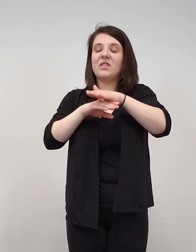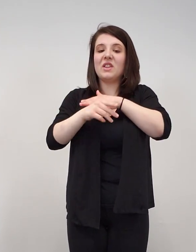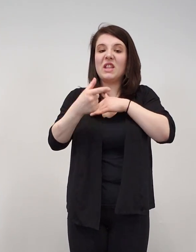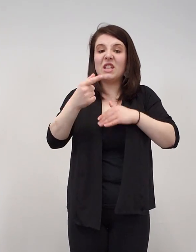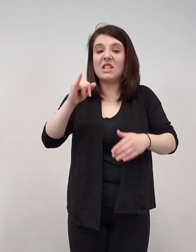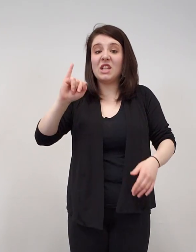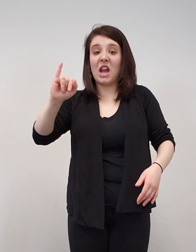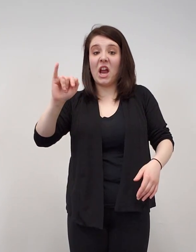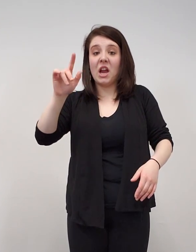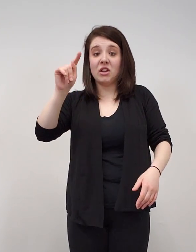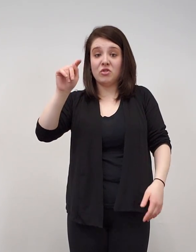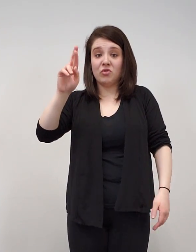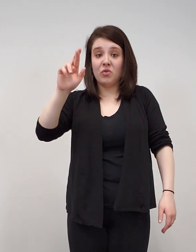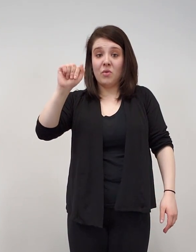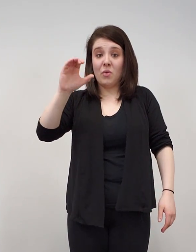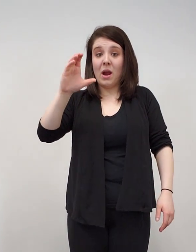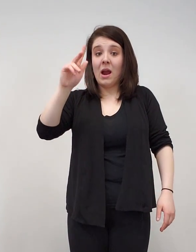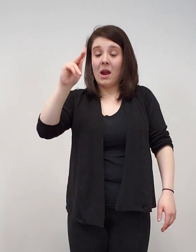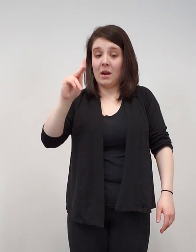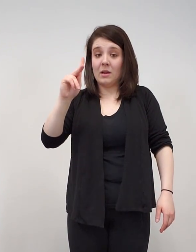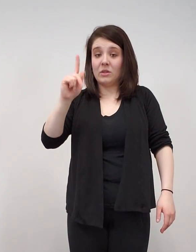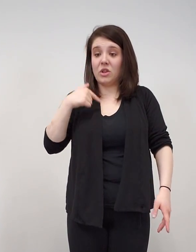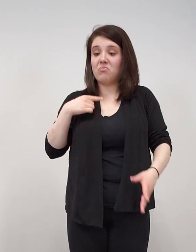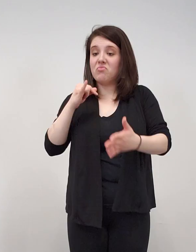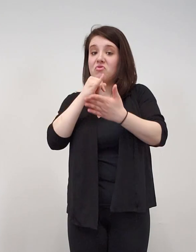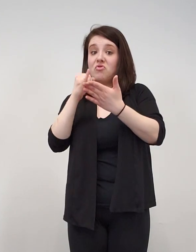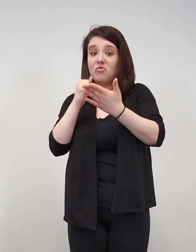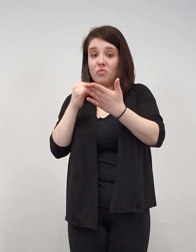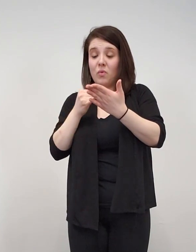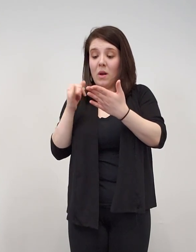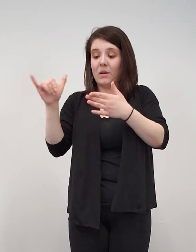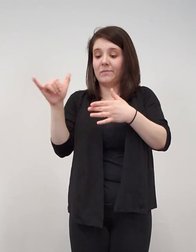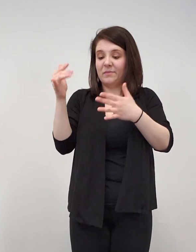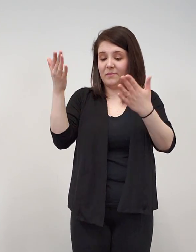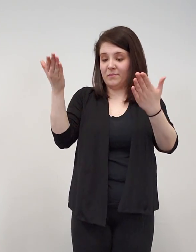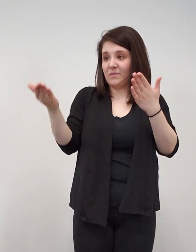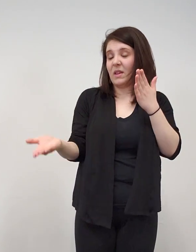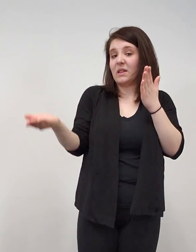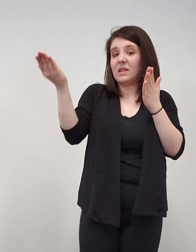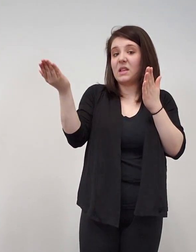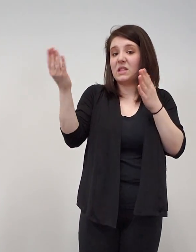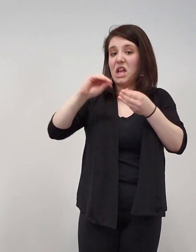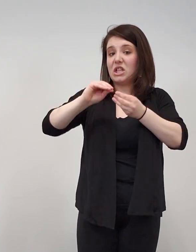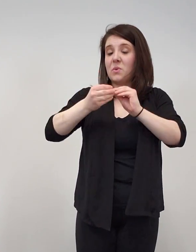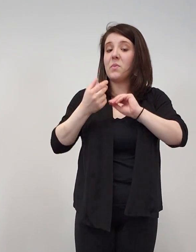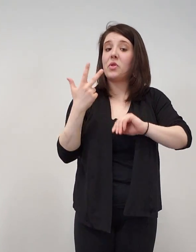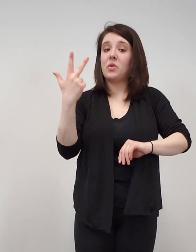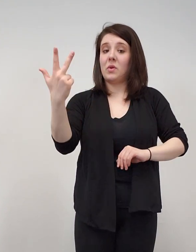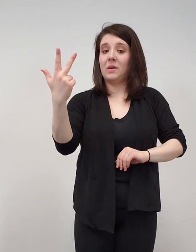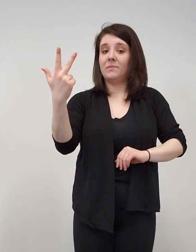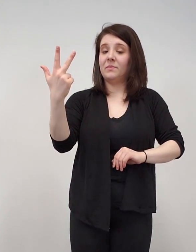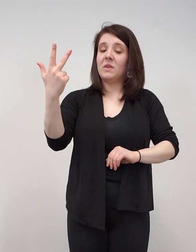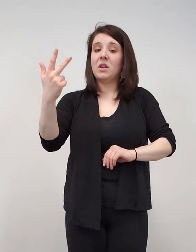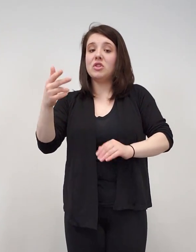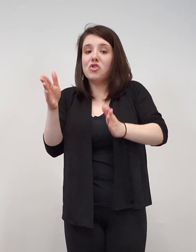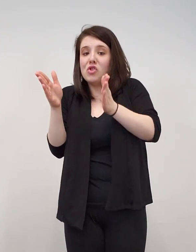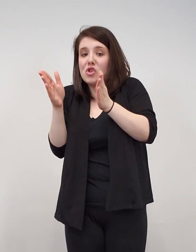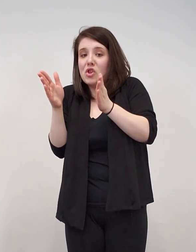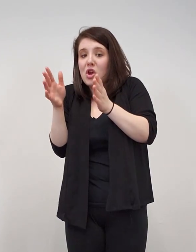number 3. These particles move, and I'm going to try and make my little purple particles. They